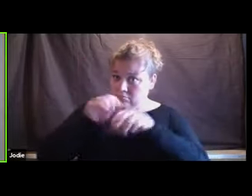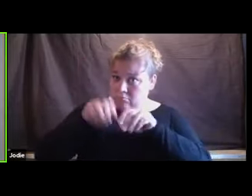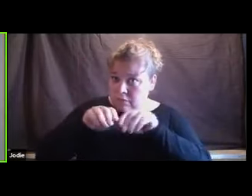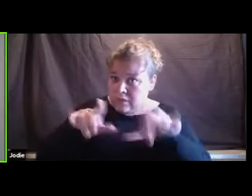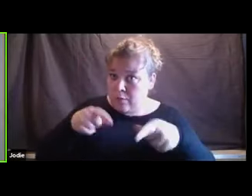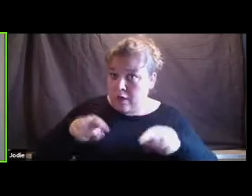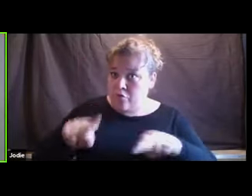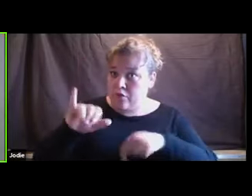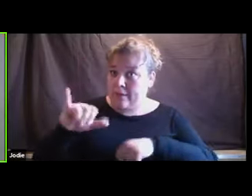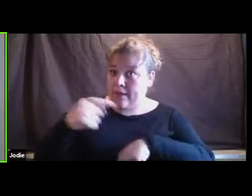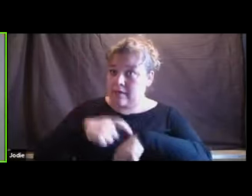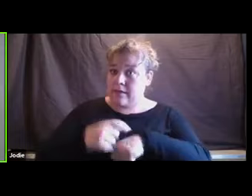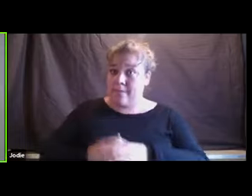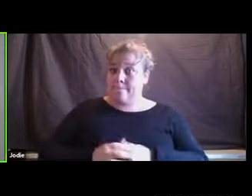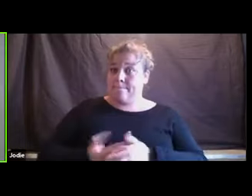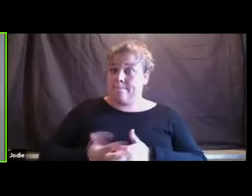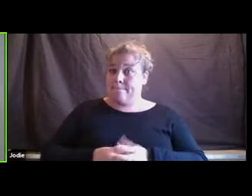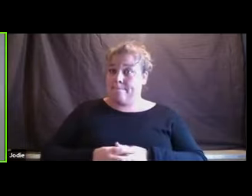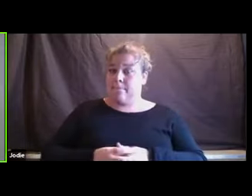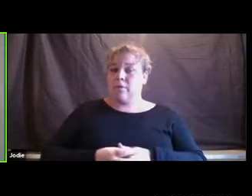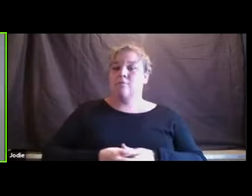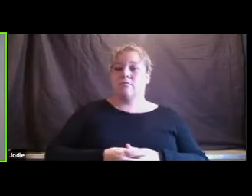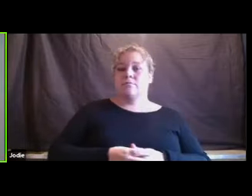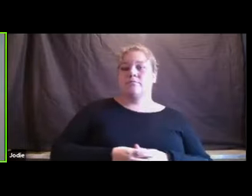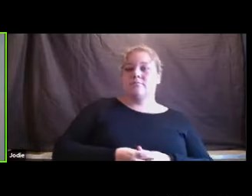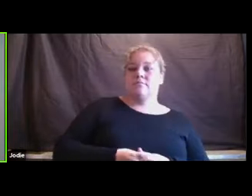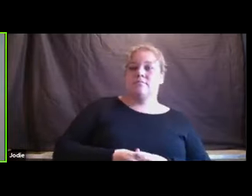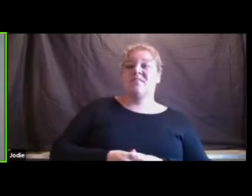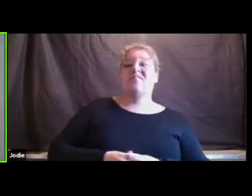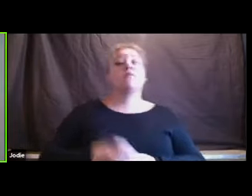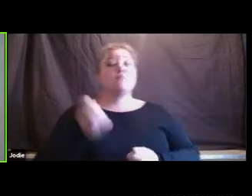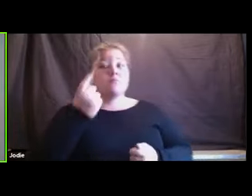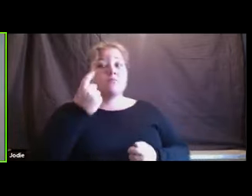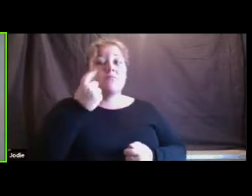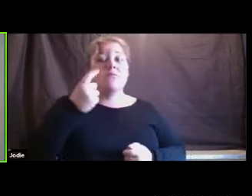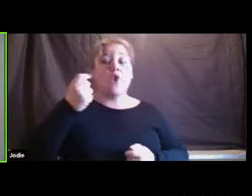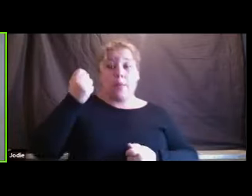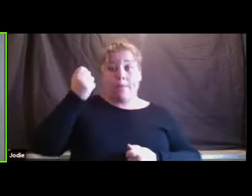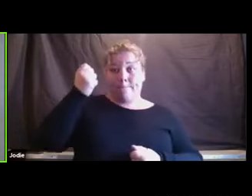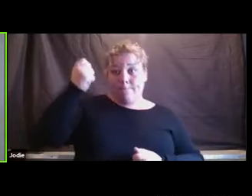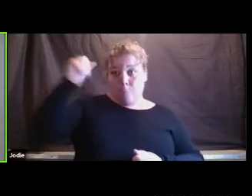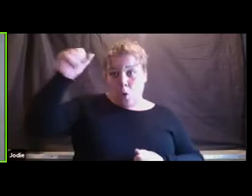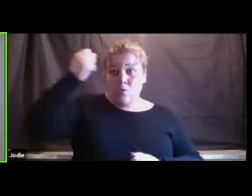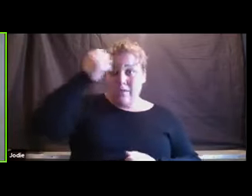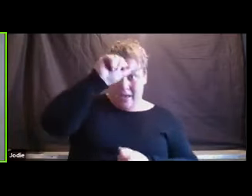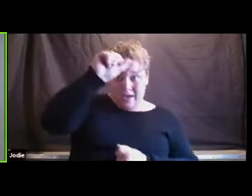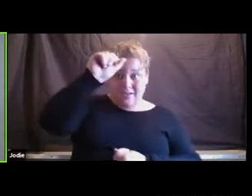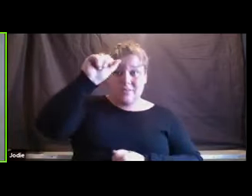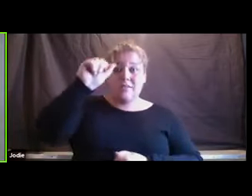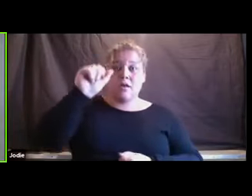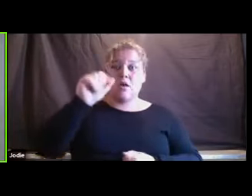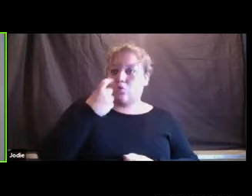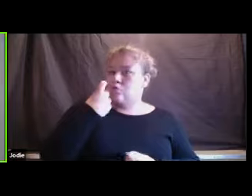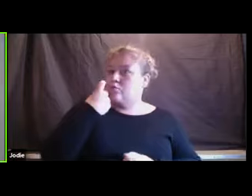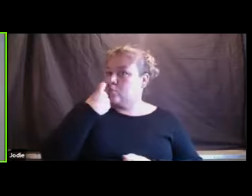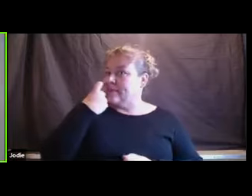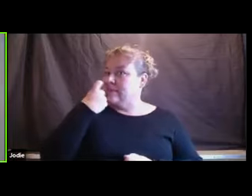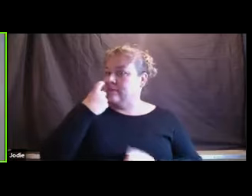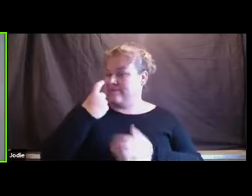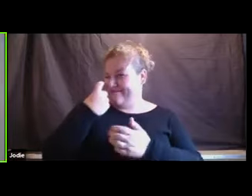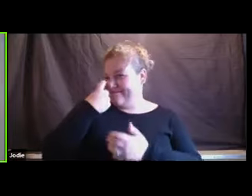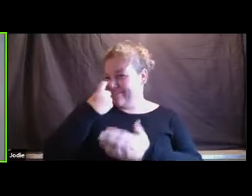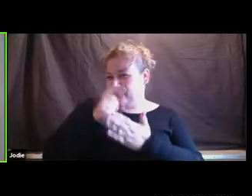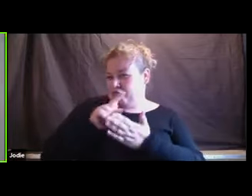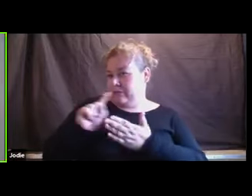Yeah, thanks, Marcus. So recognize that the protests that have been happening have been recent, and it